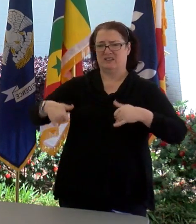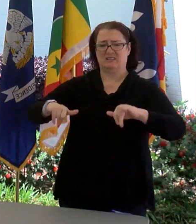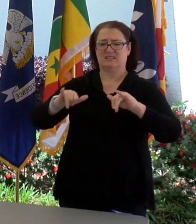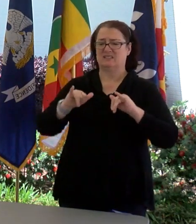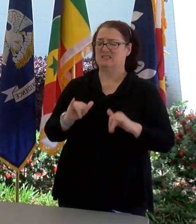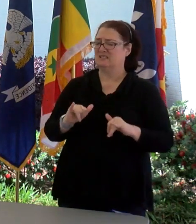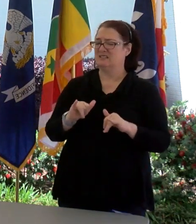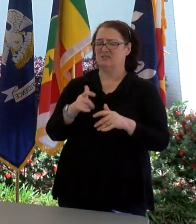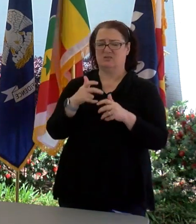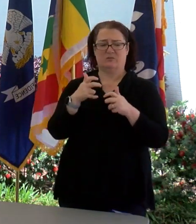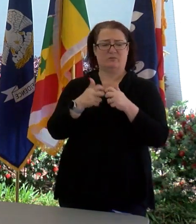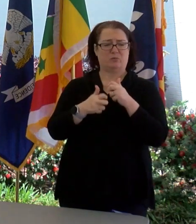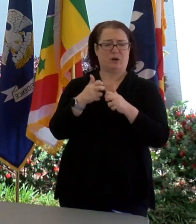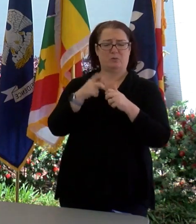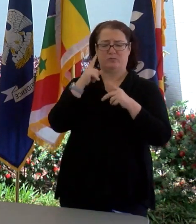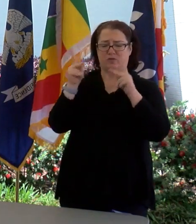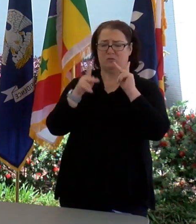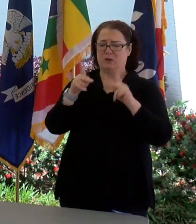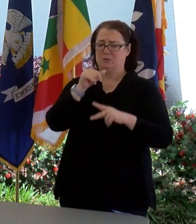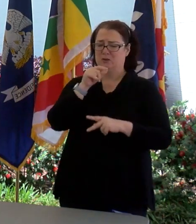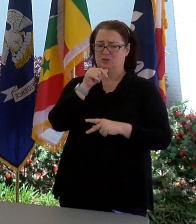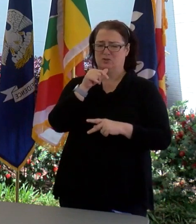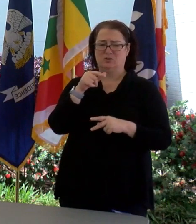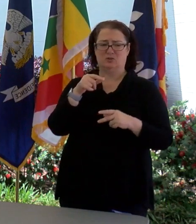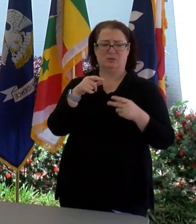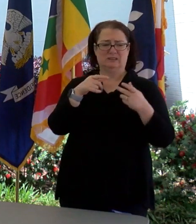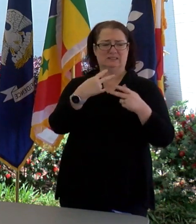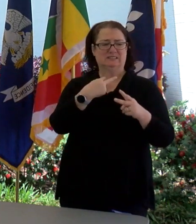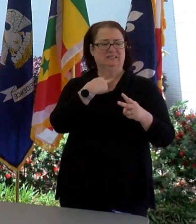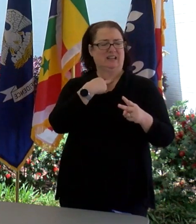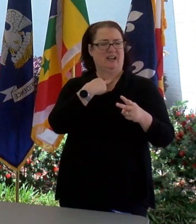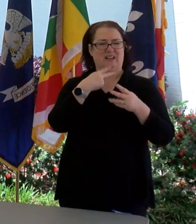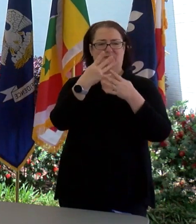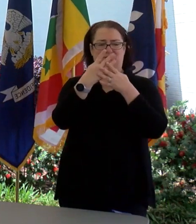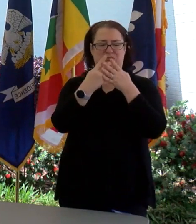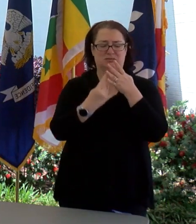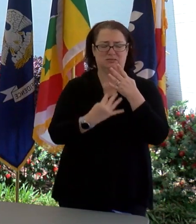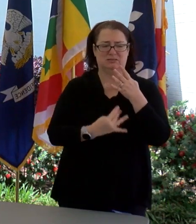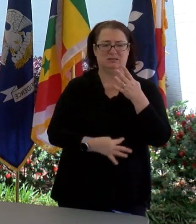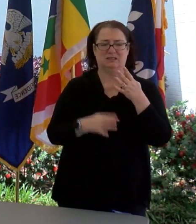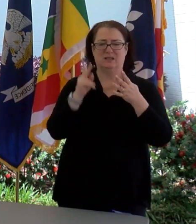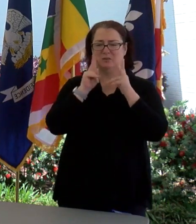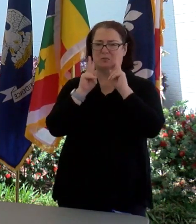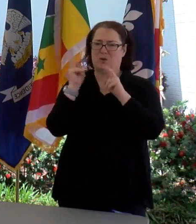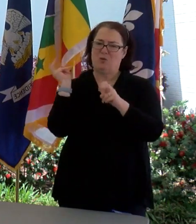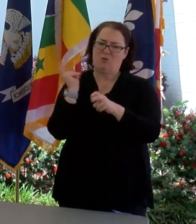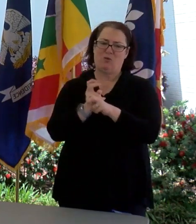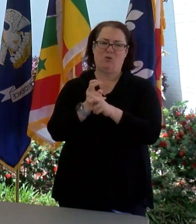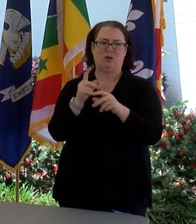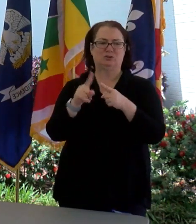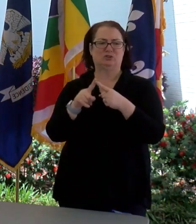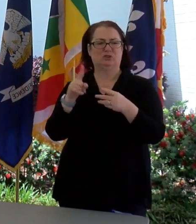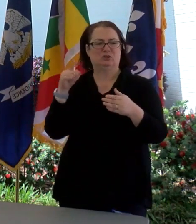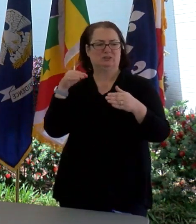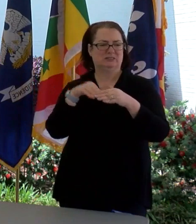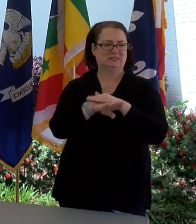applying for unemployment benefits. Patience and persistence are needed for those who are no longer employed.